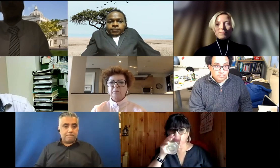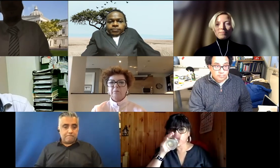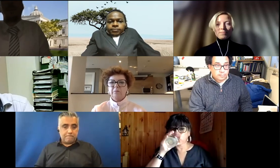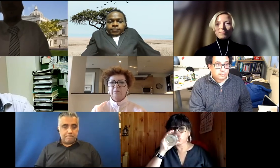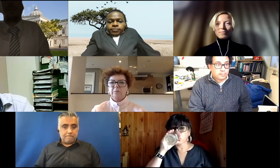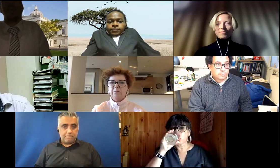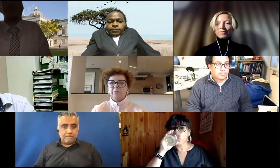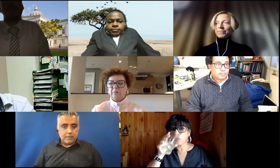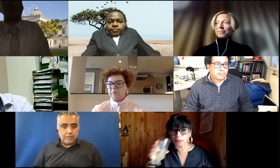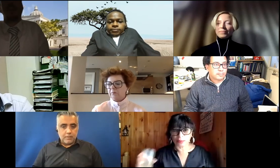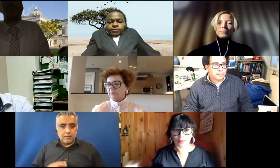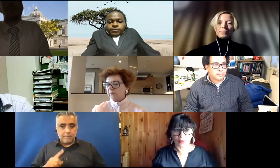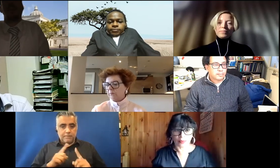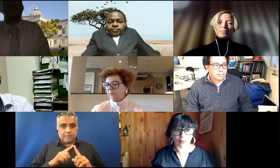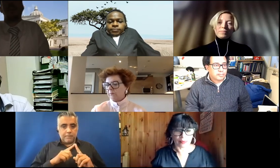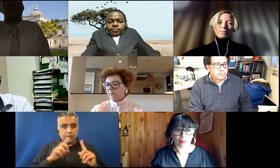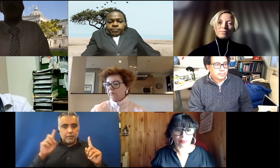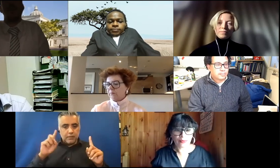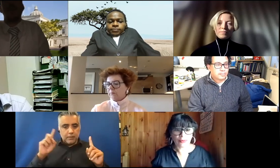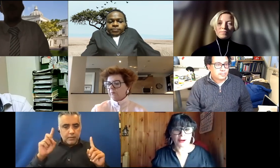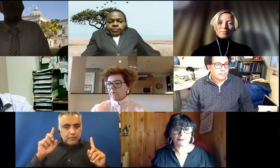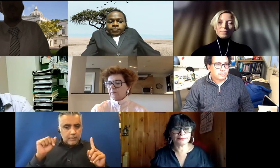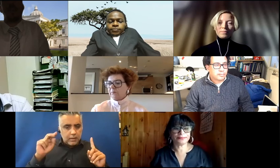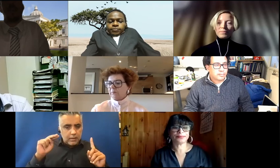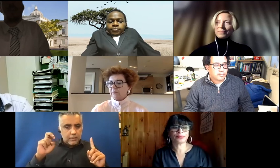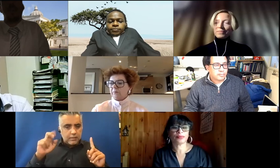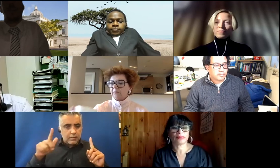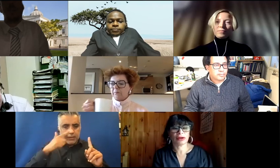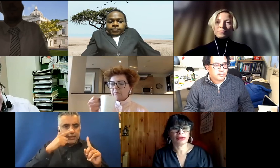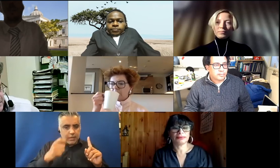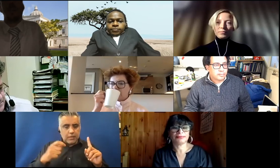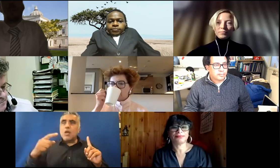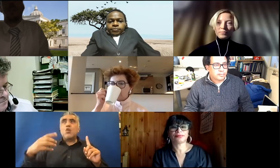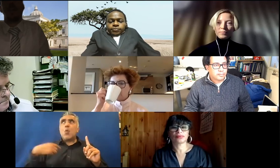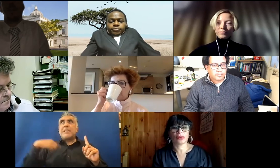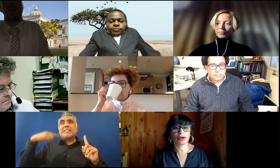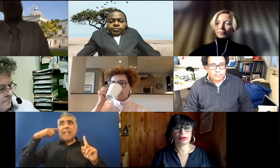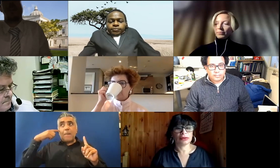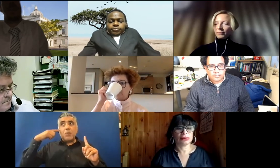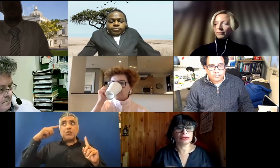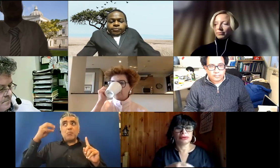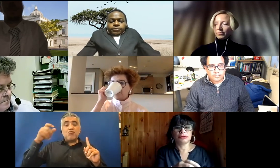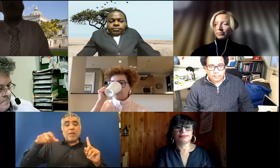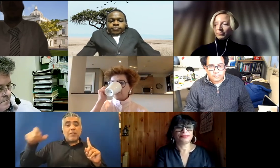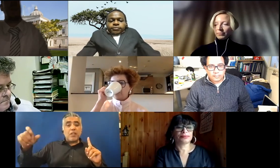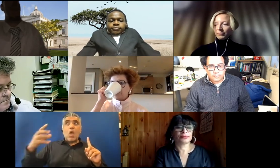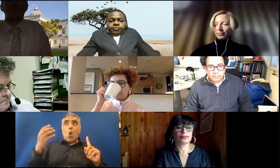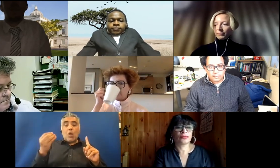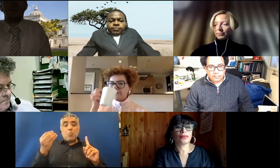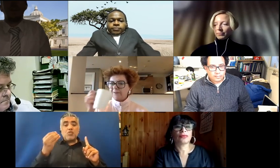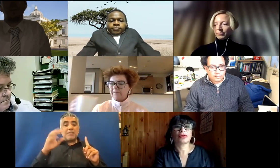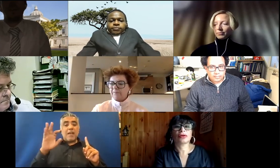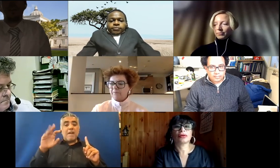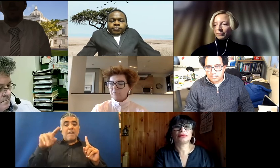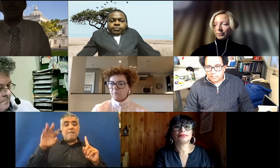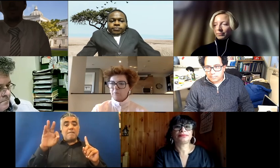Wow, that's really impressive. And, you know, sometimes we don't really think about, or personally, I don't think about how many different ways AI